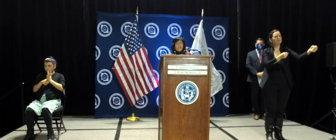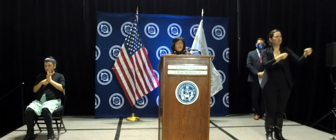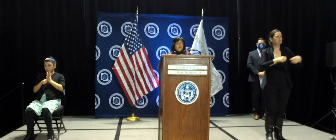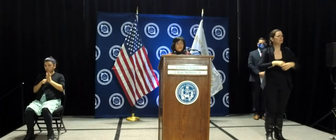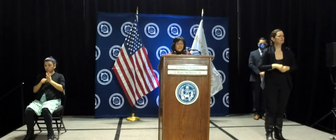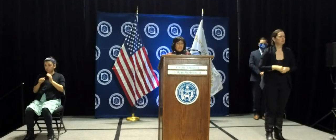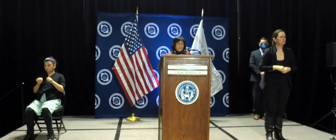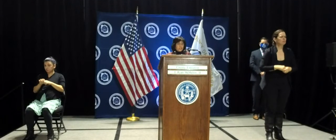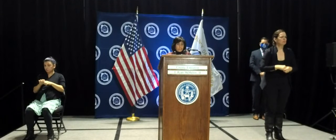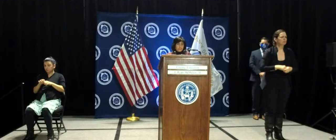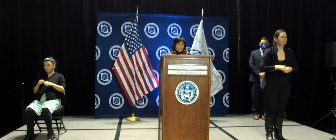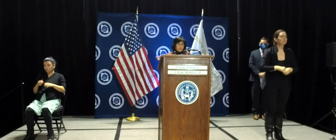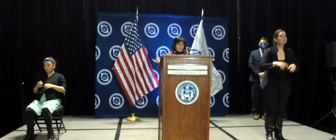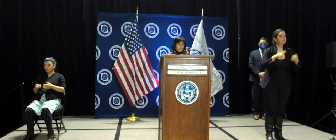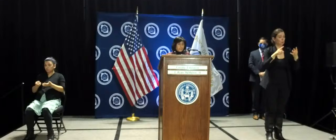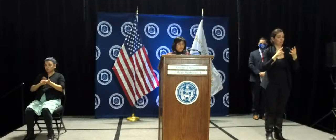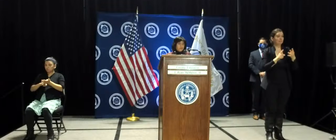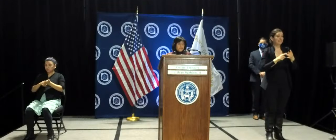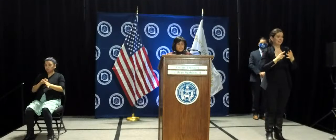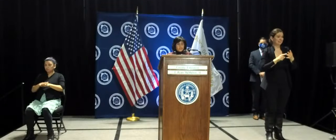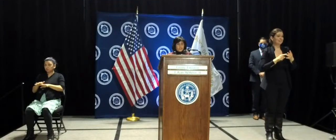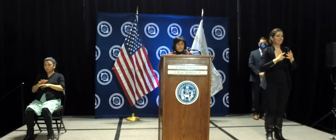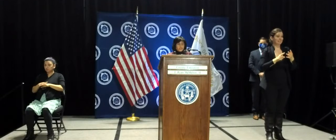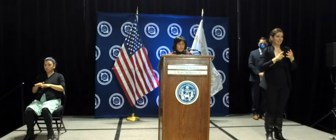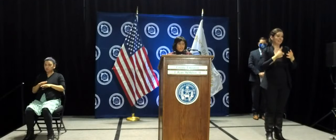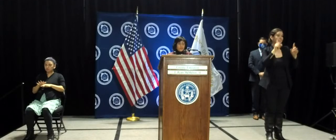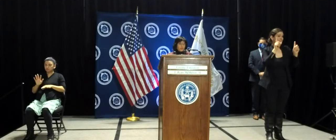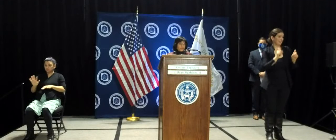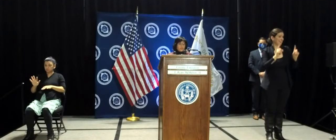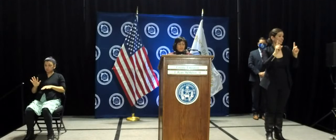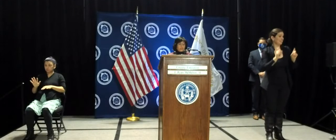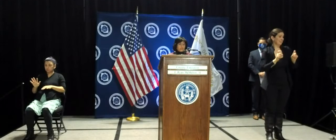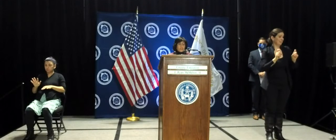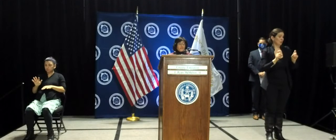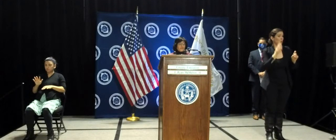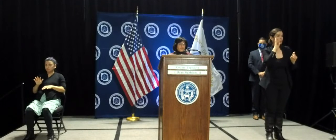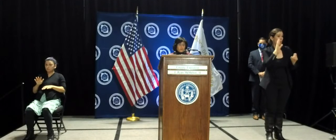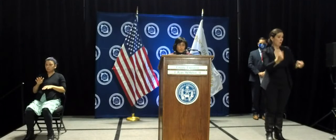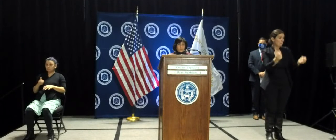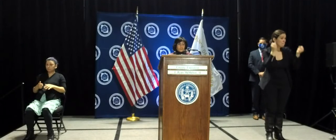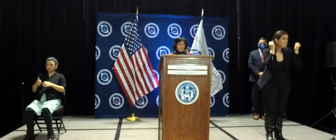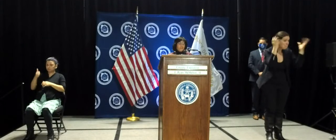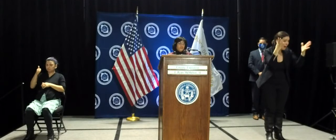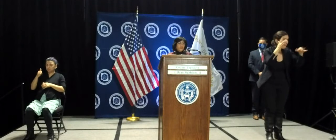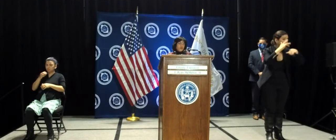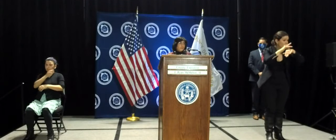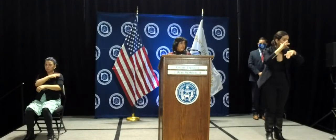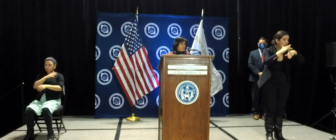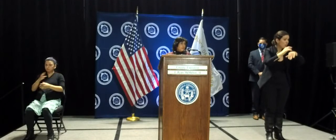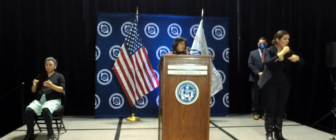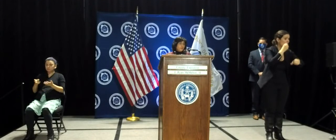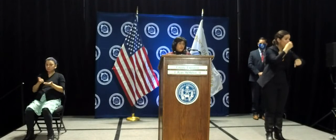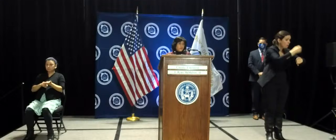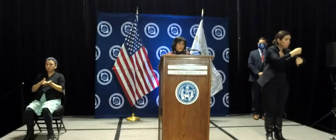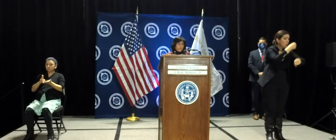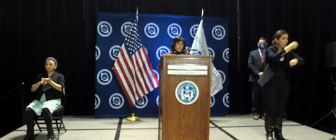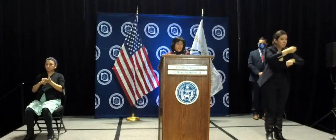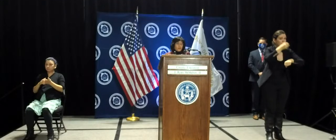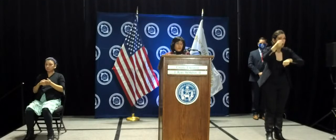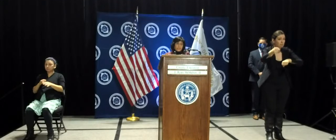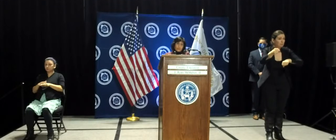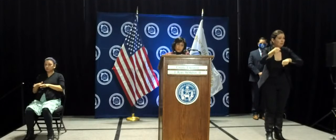testing in our community, and thanks to the county executive's leadership, who has done tremendous work throughout and continue to do